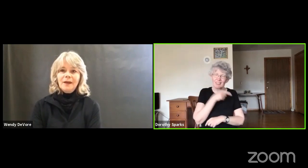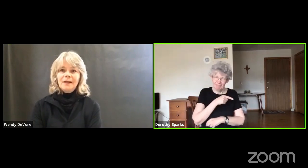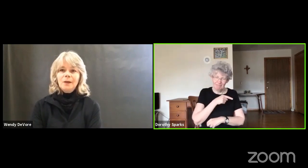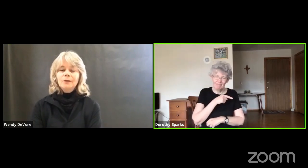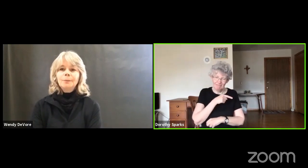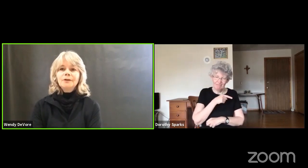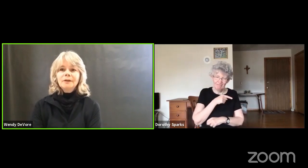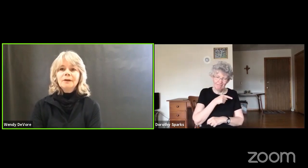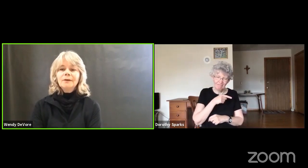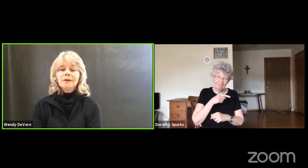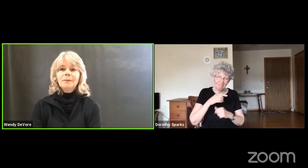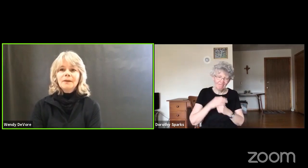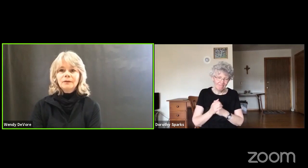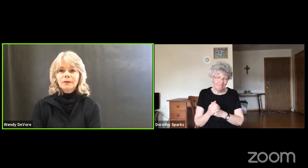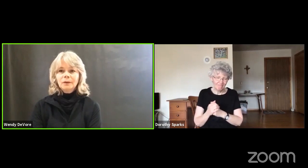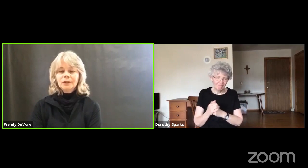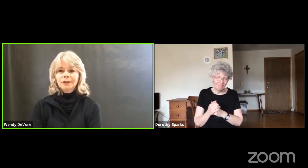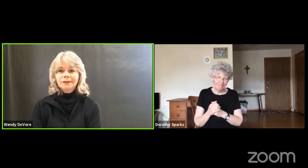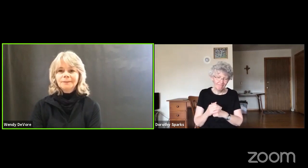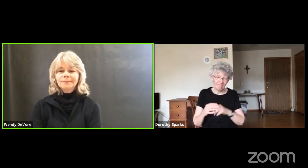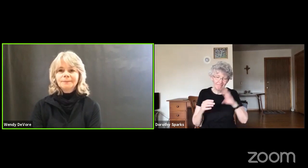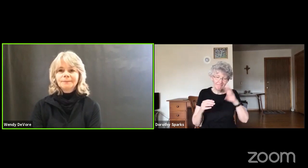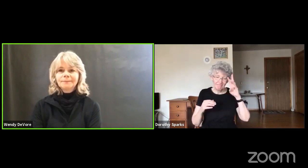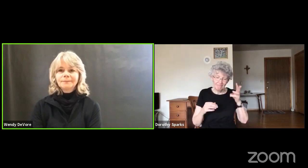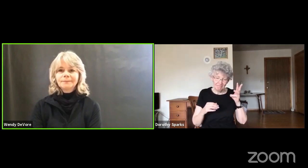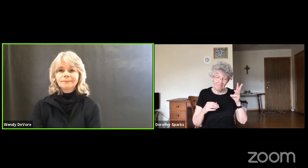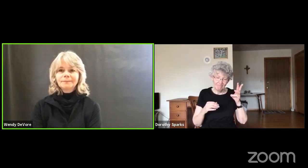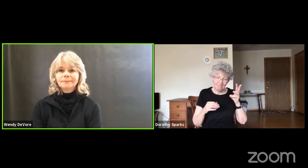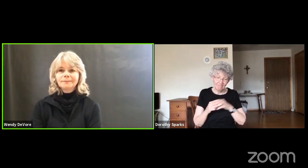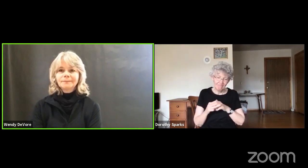And then he was persecuted by the soldiers.